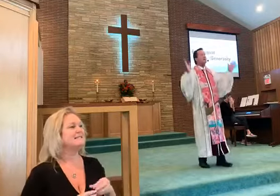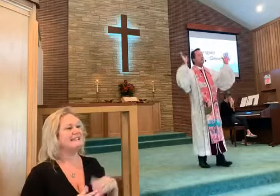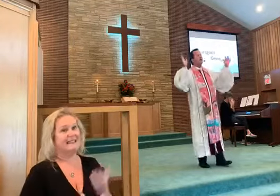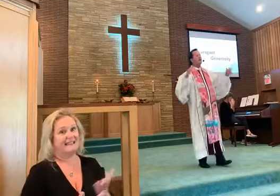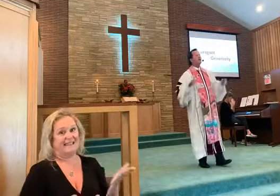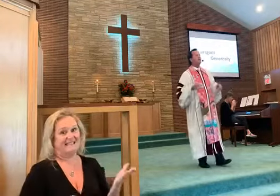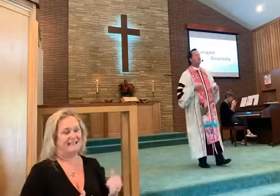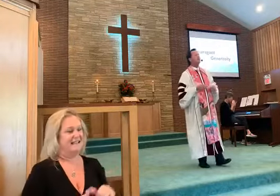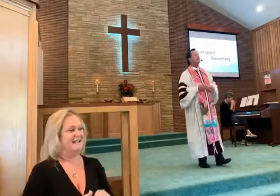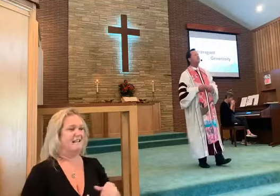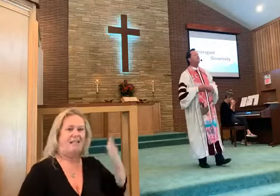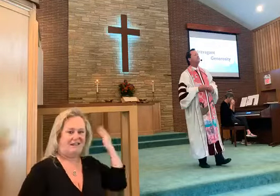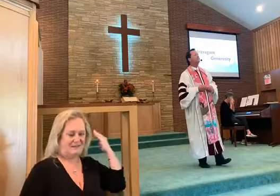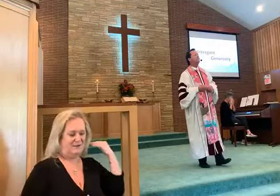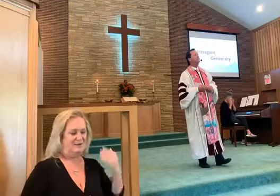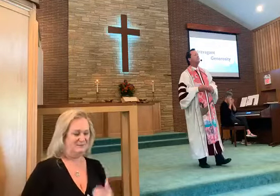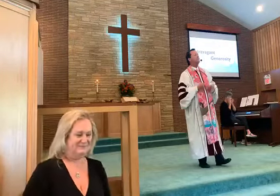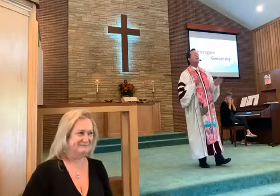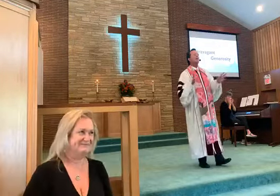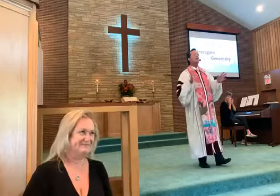that. Long time ago.